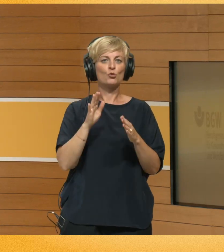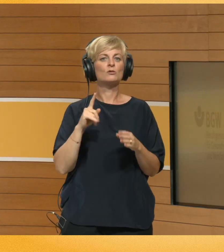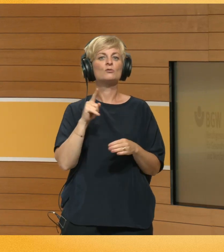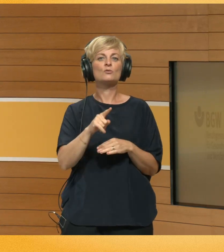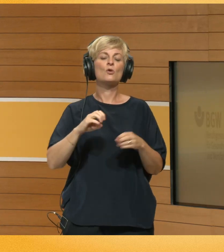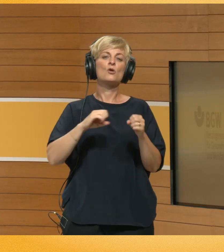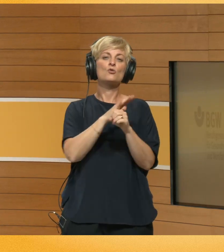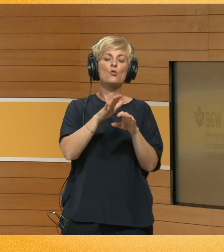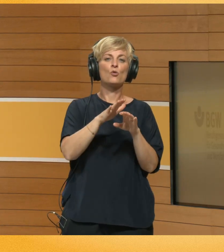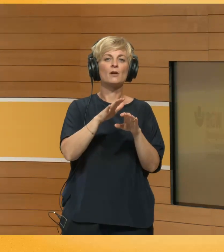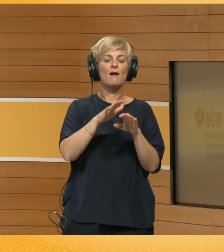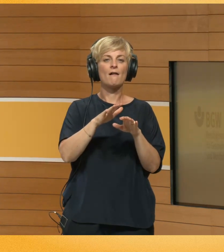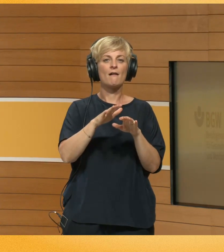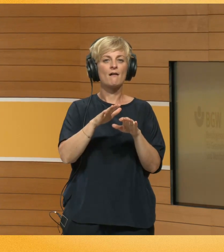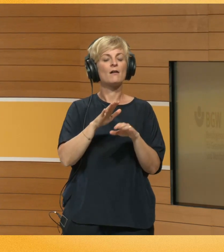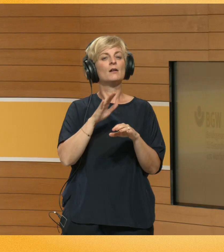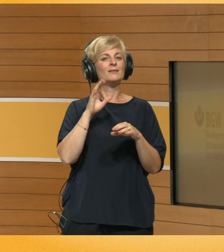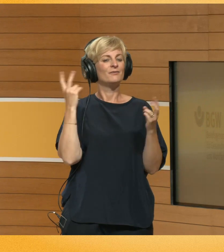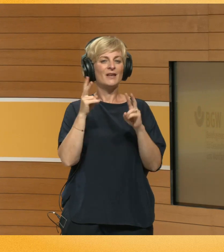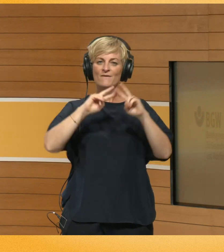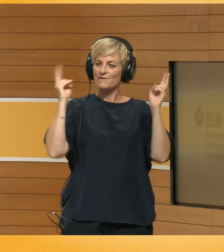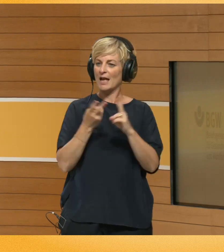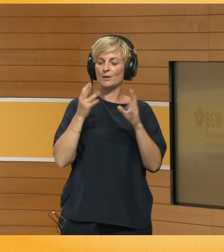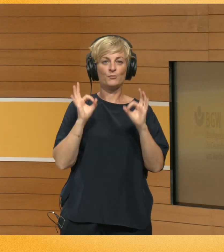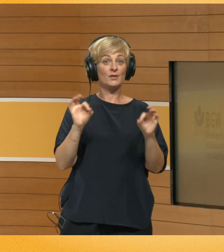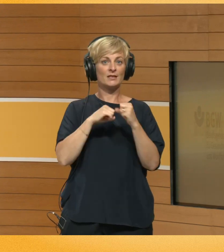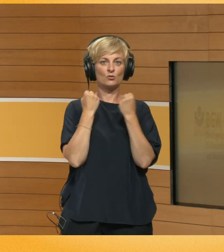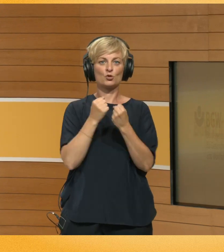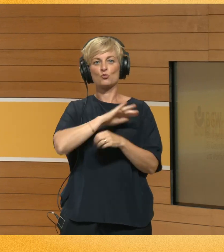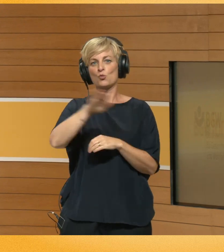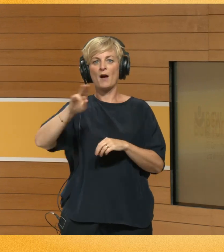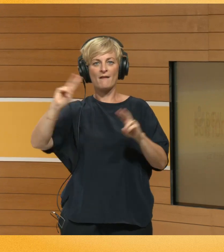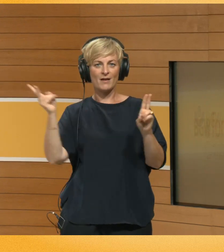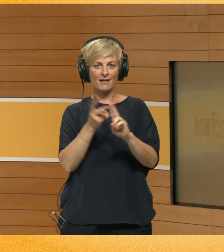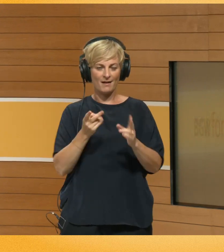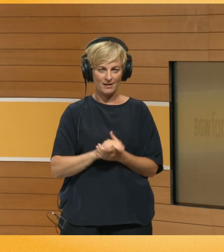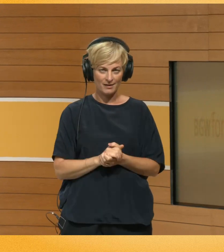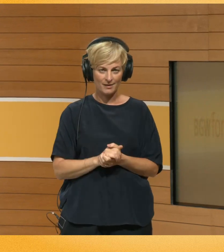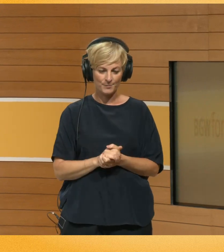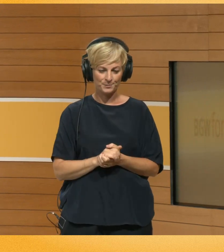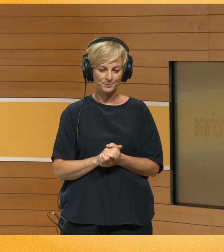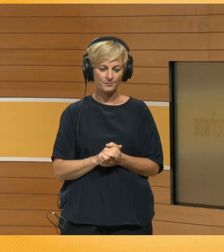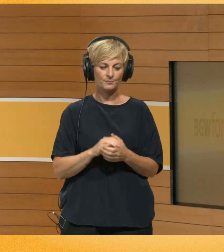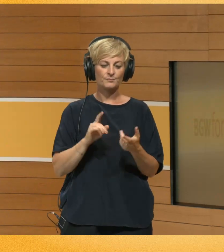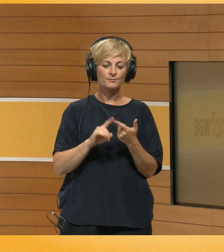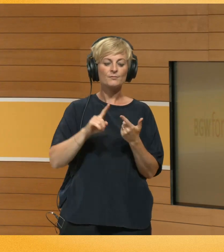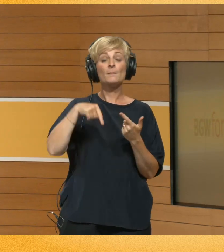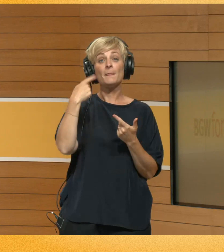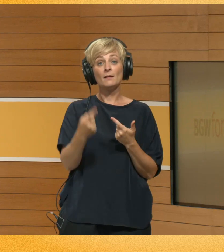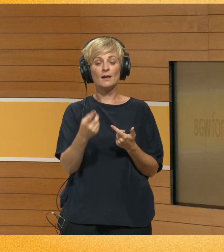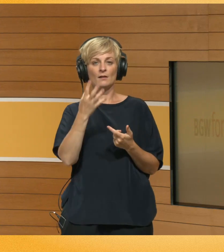And then we look at some of the critical efforts that most countries, particularly those that